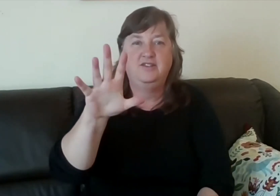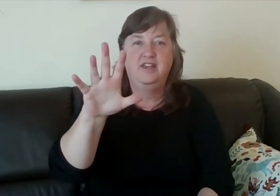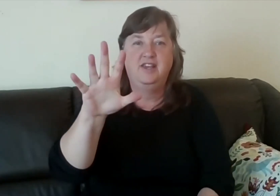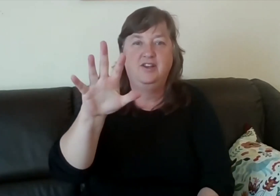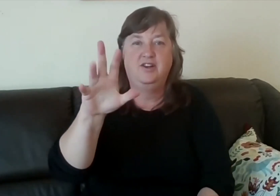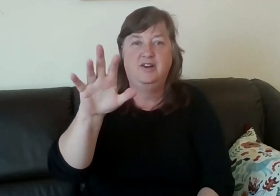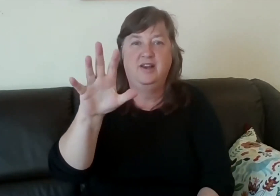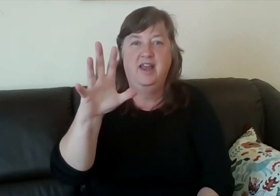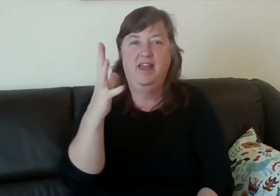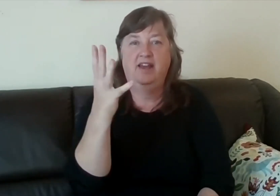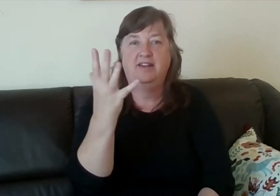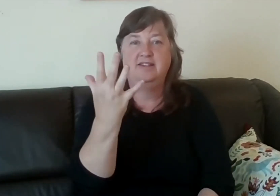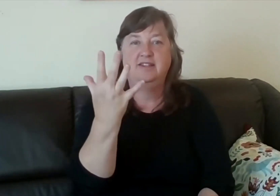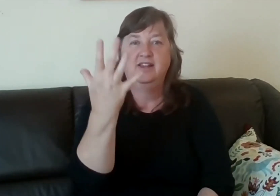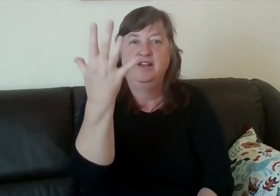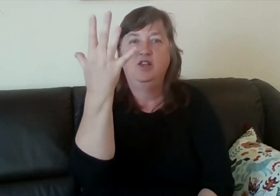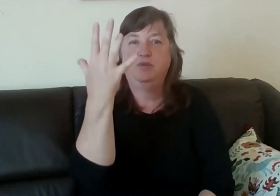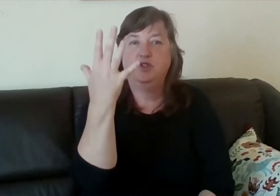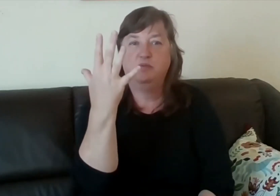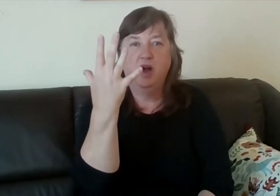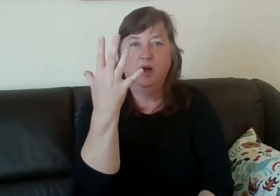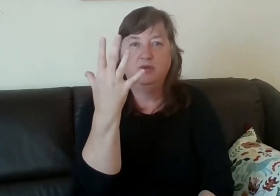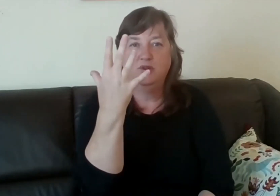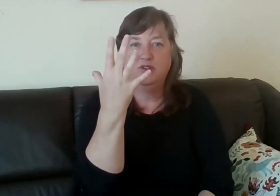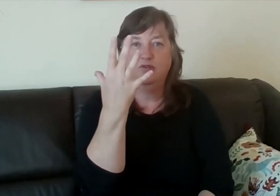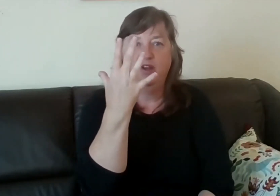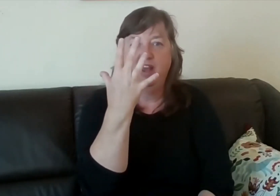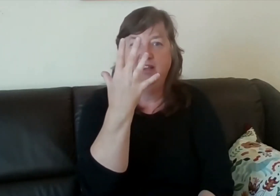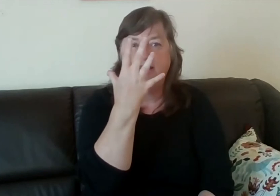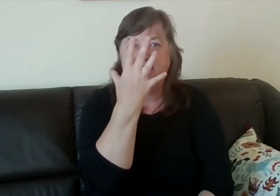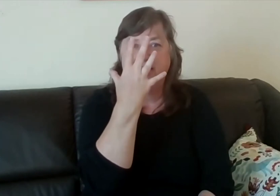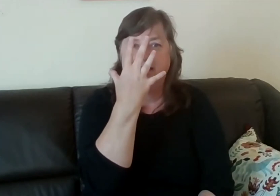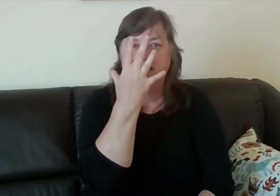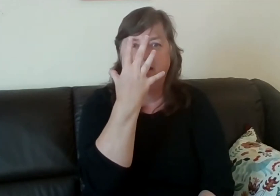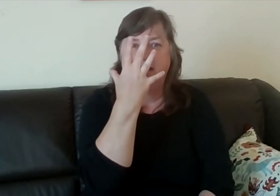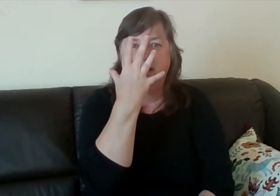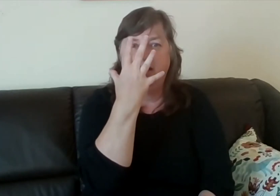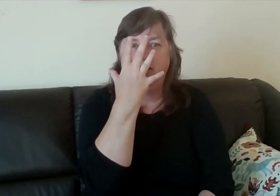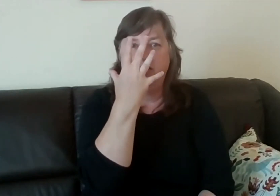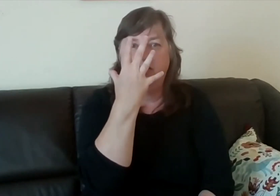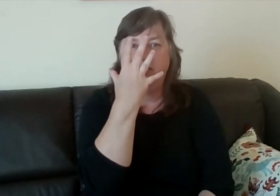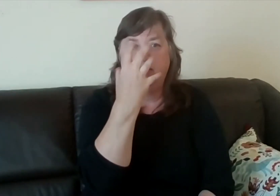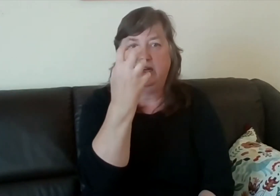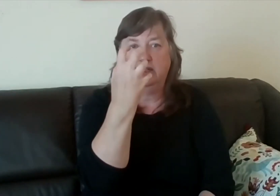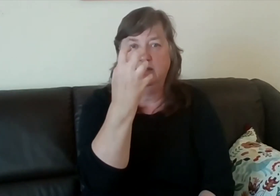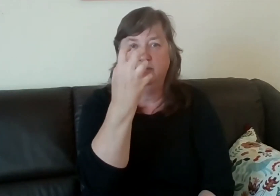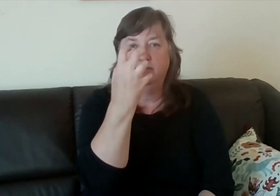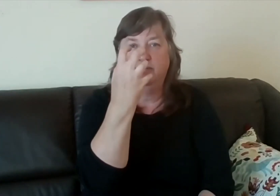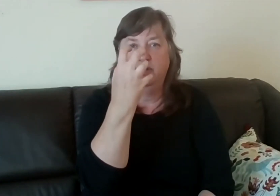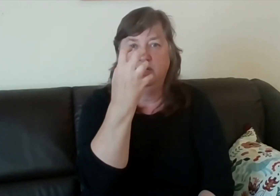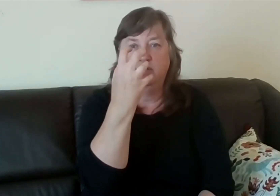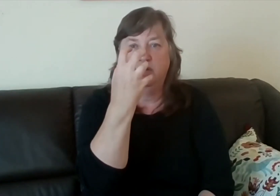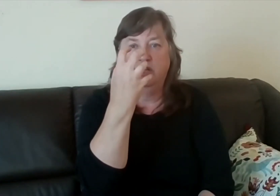take your hand, put your palm towards your face, and you put it into a